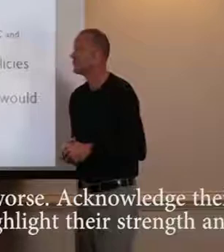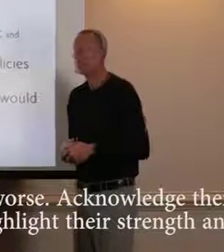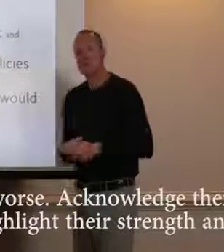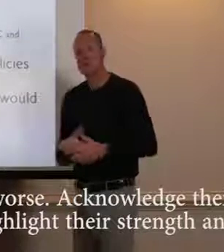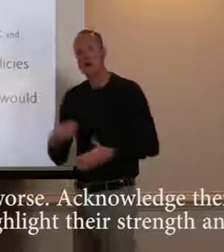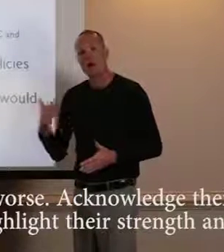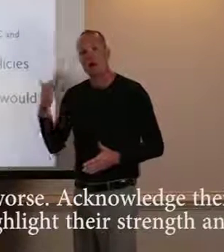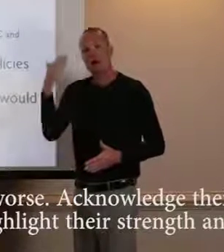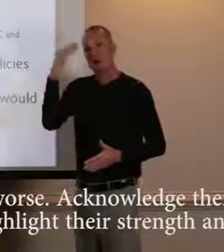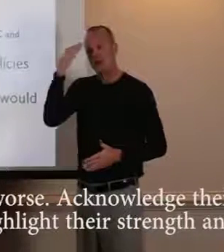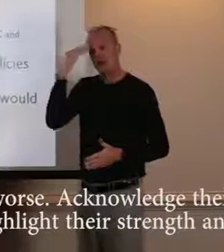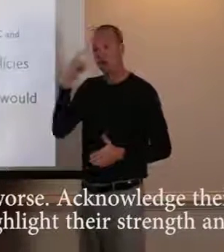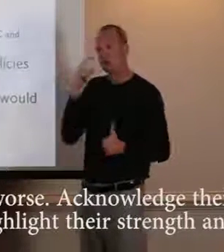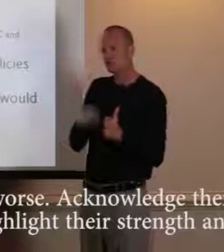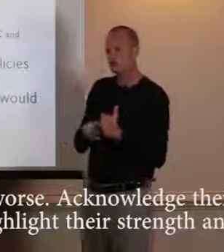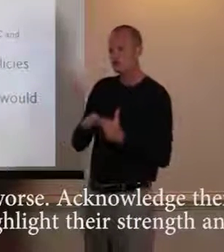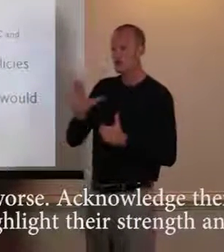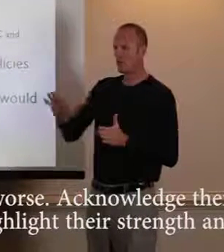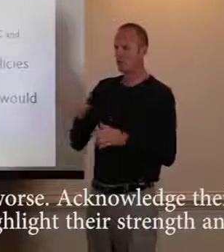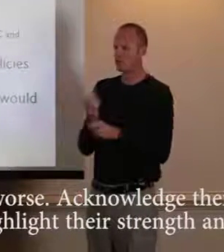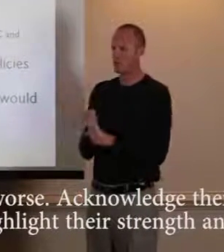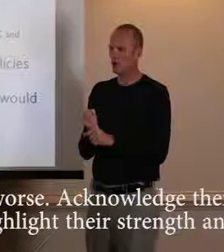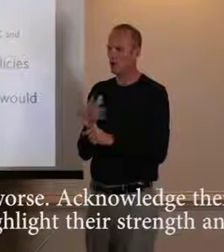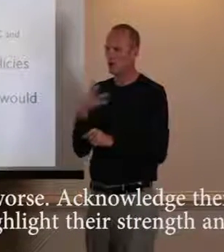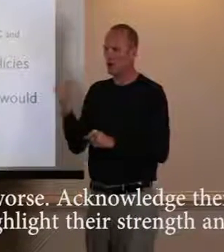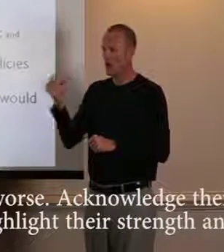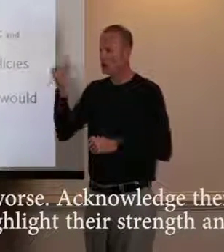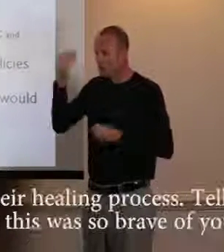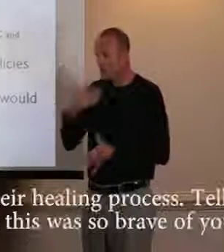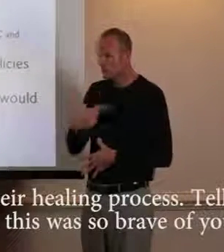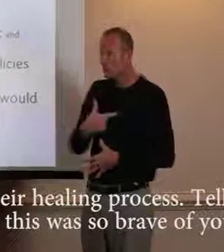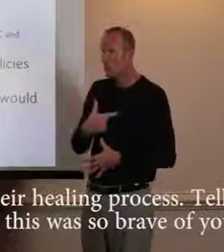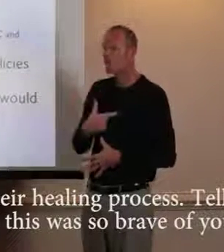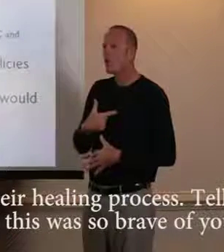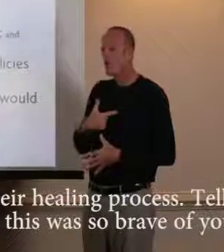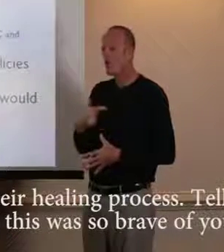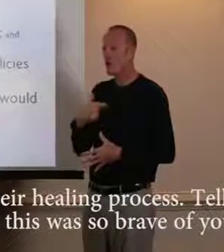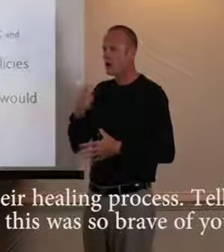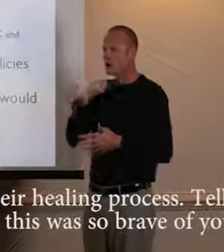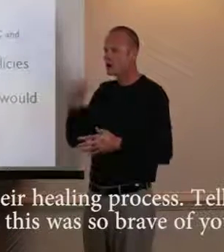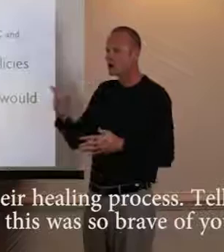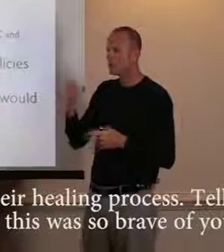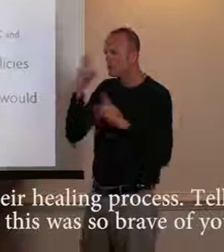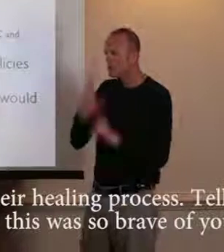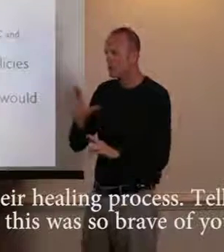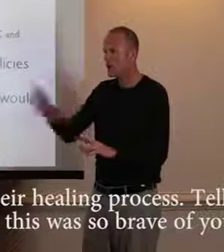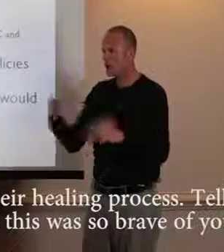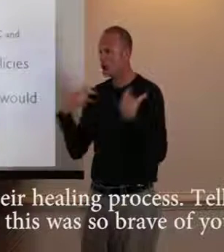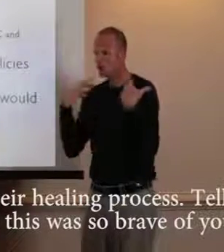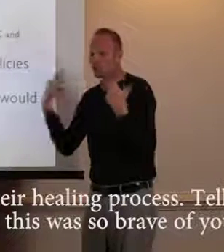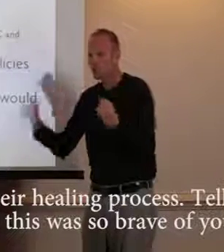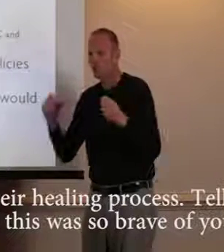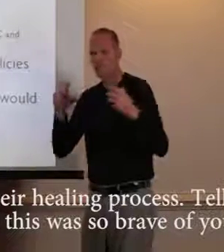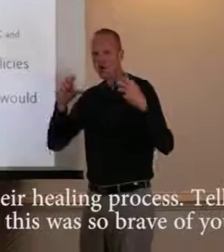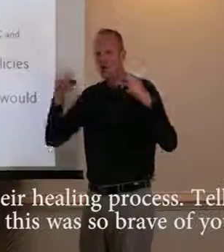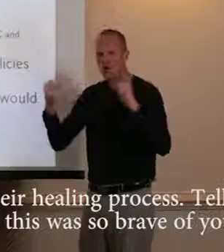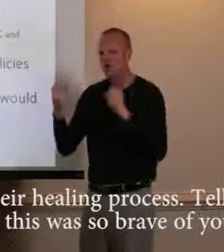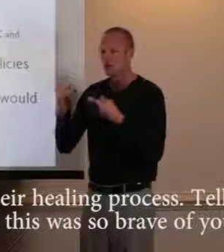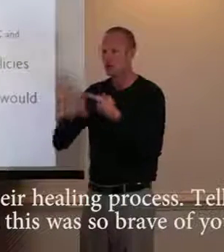Acknowledge their trust in disclosing to you. Highlight their strength and courage in taking action in their healing process. Tell them, thank you so